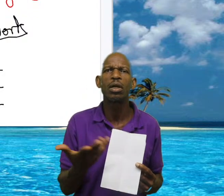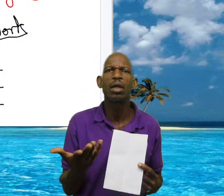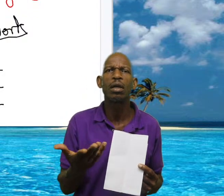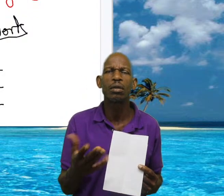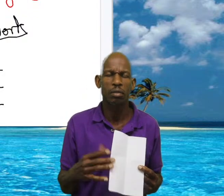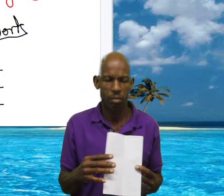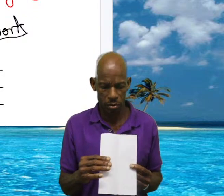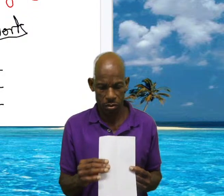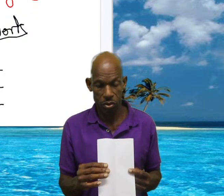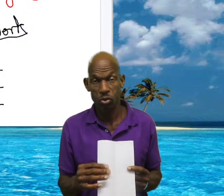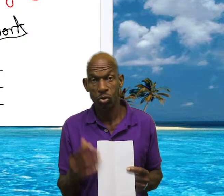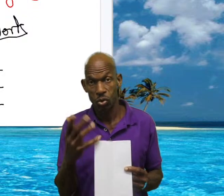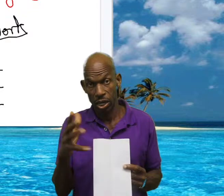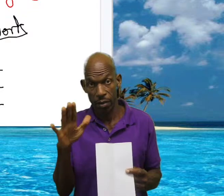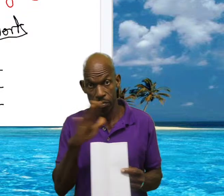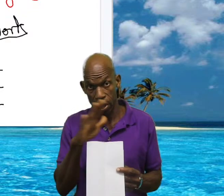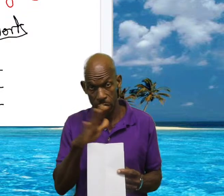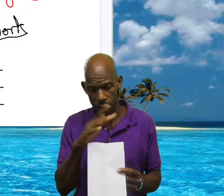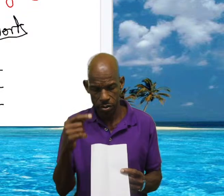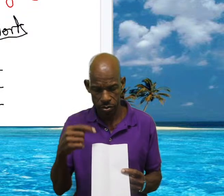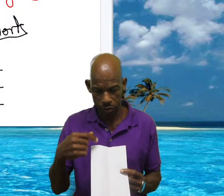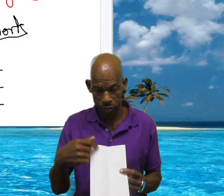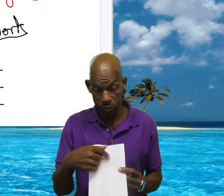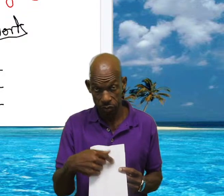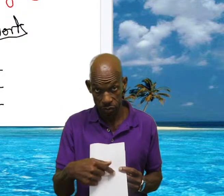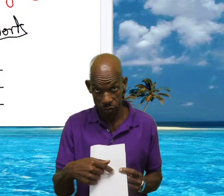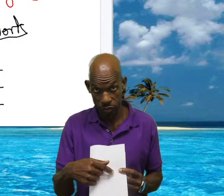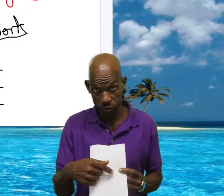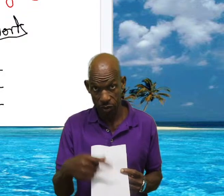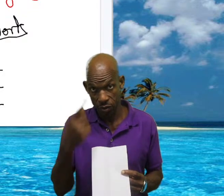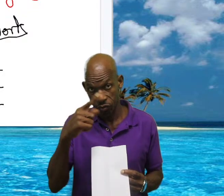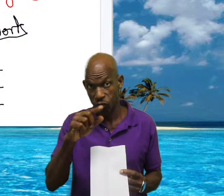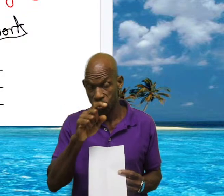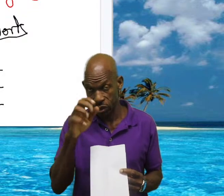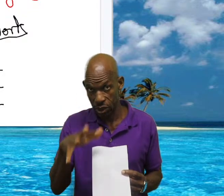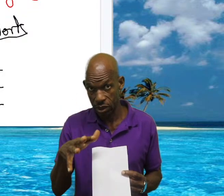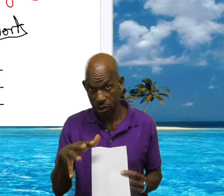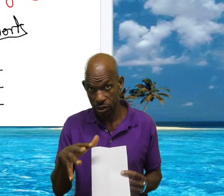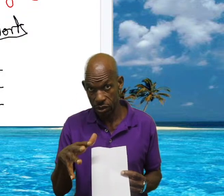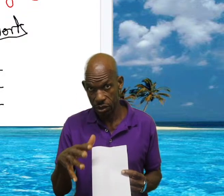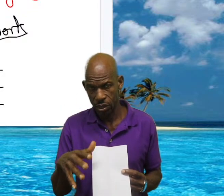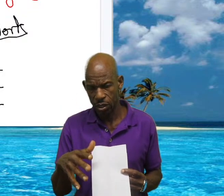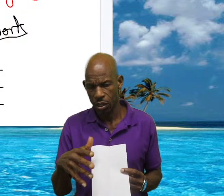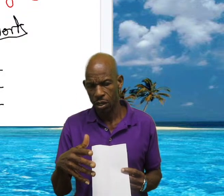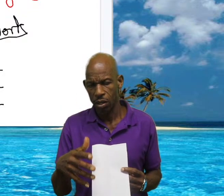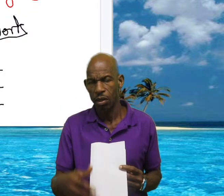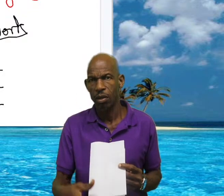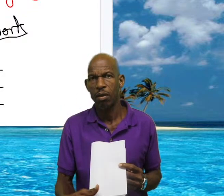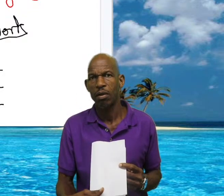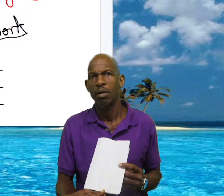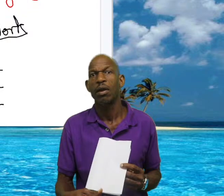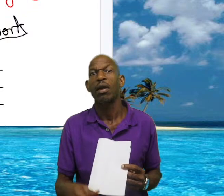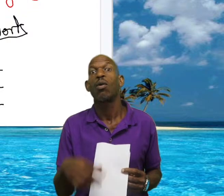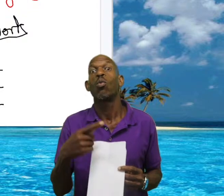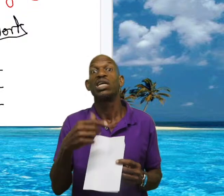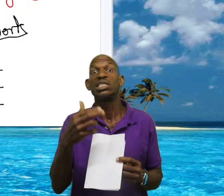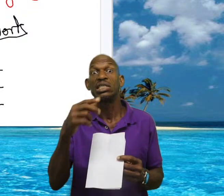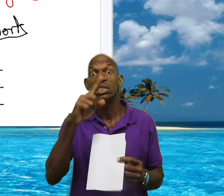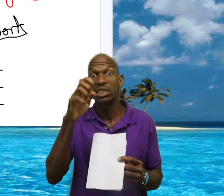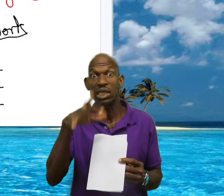have a separate piece of paper where you're going to do your test. As soon as I close off the class, I want